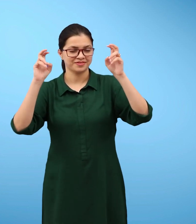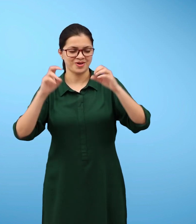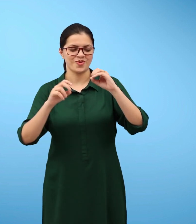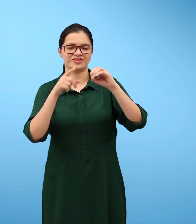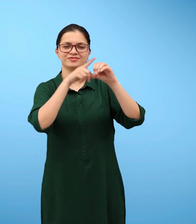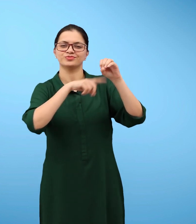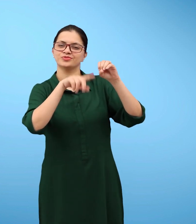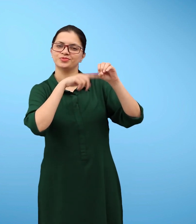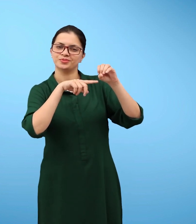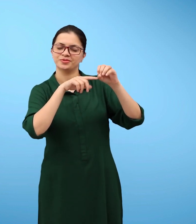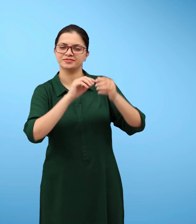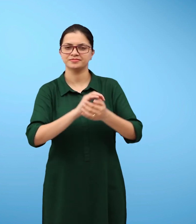Zero.